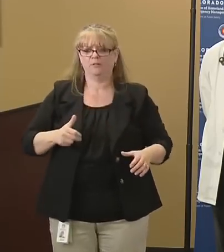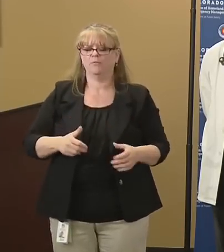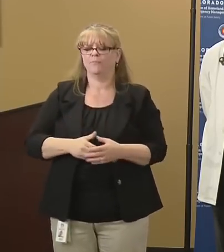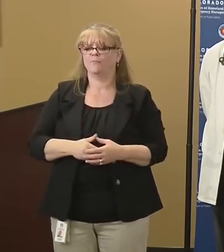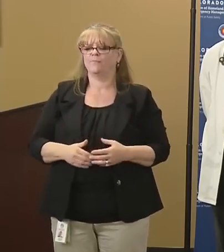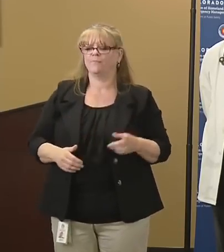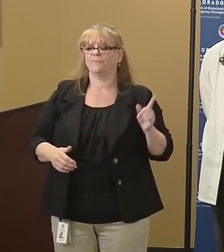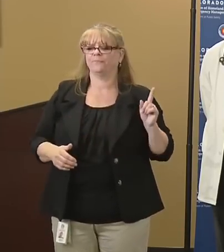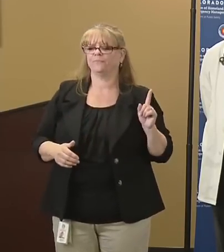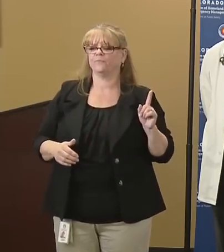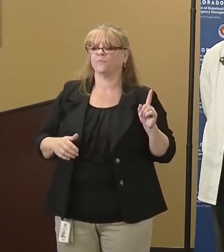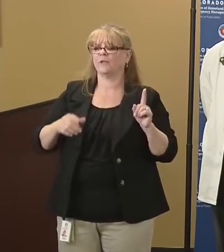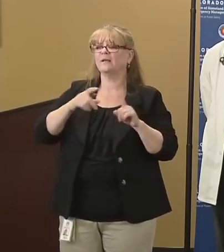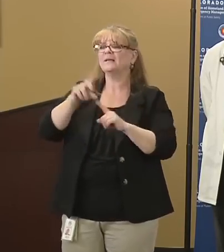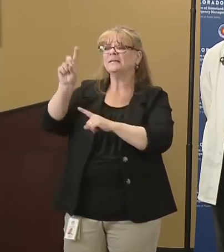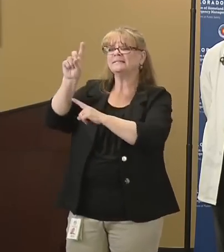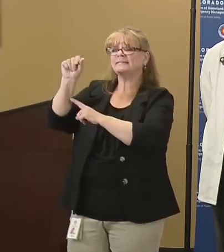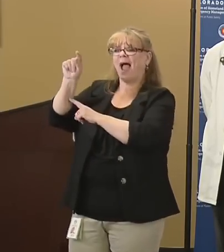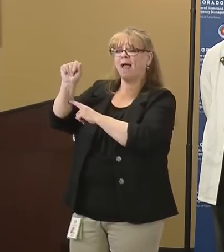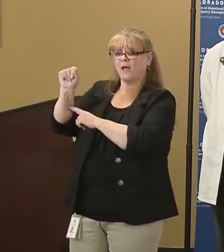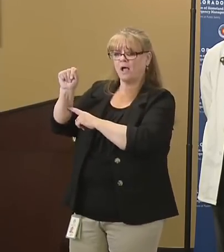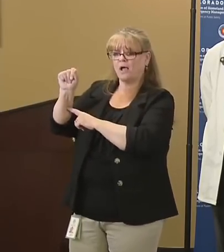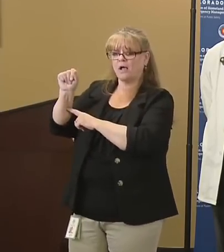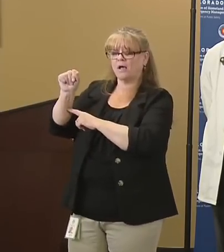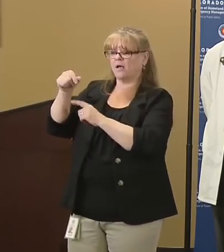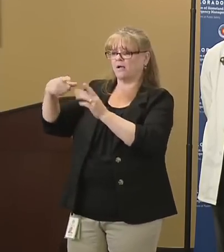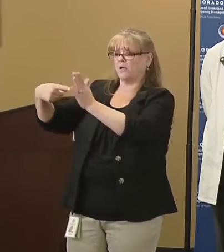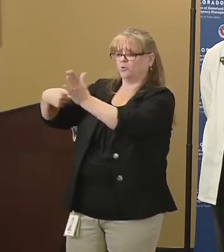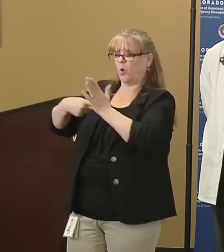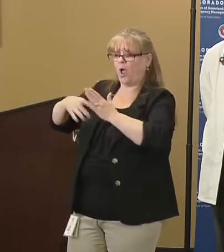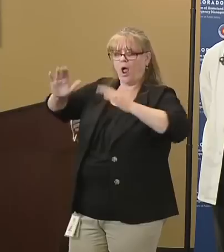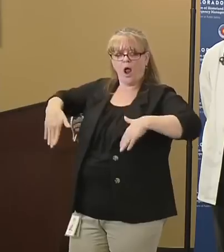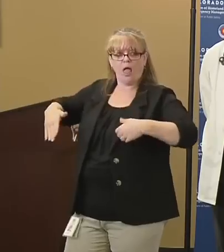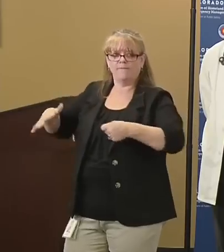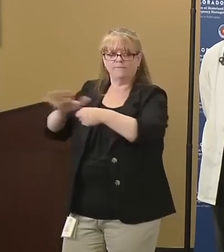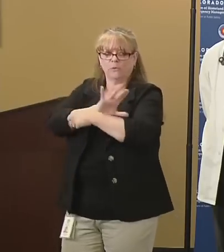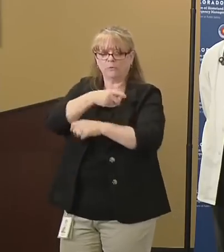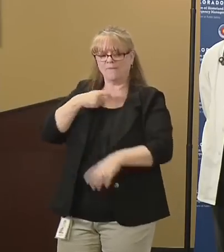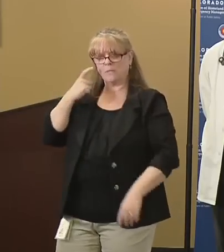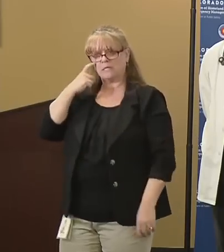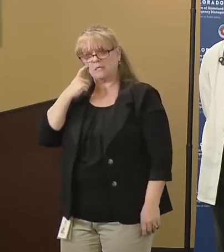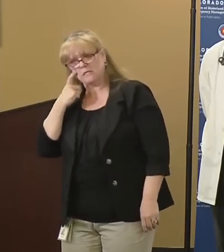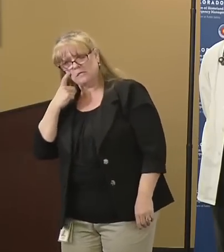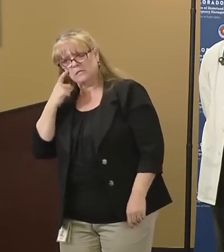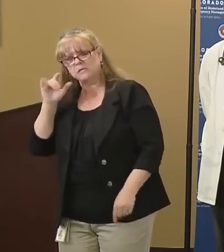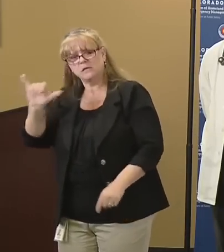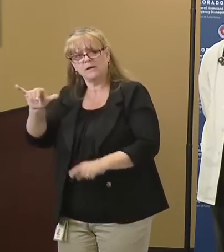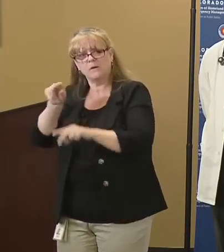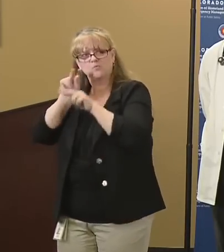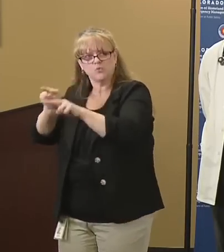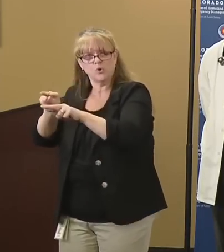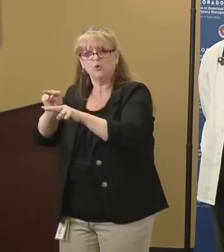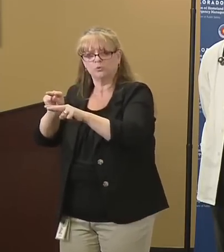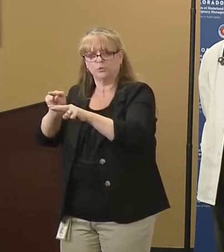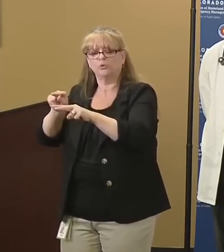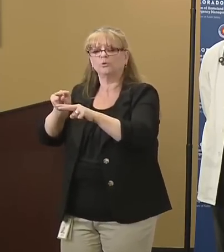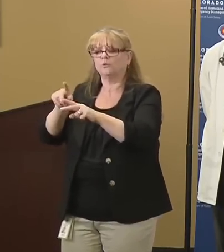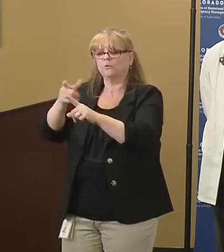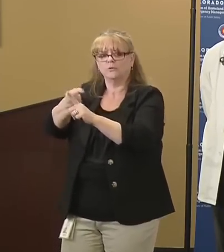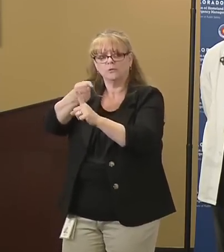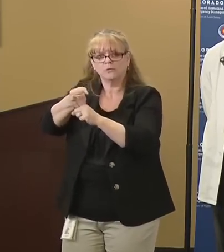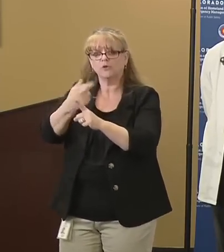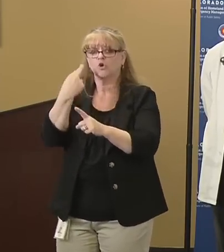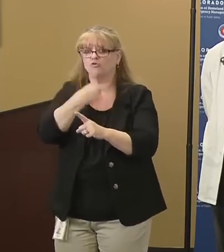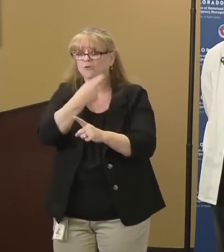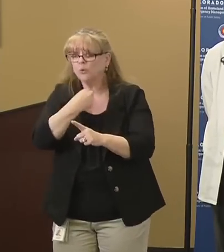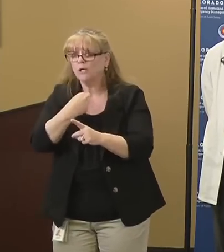complete. We see the impact. We're beginning to see it. We'll see the next few days of the bars and the clubs closing, the schools closing. What we need to